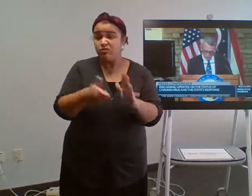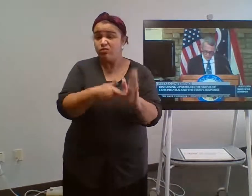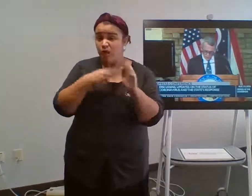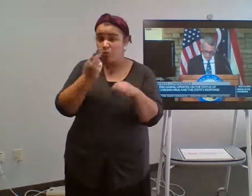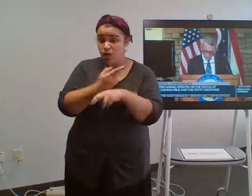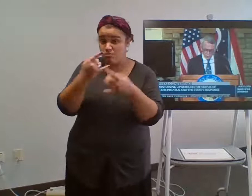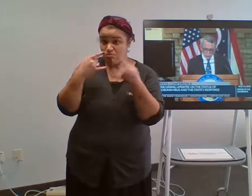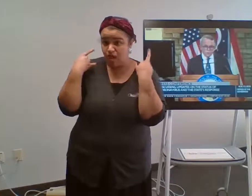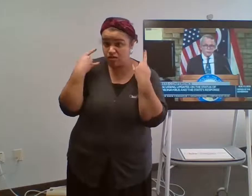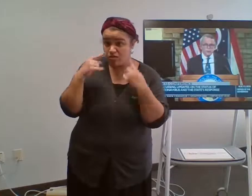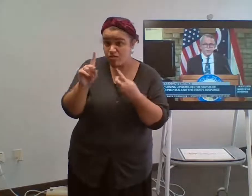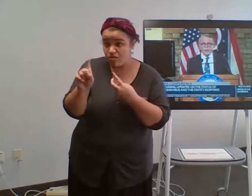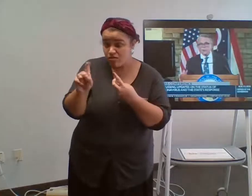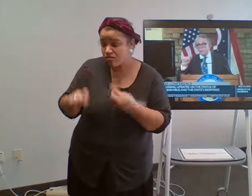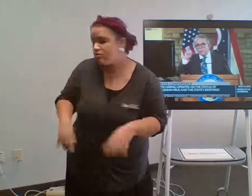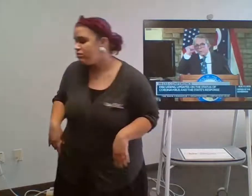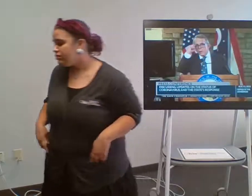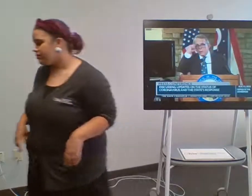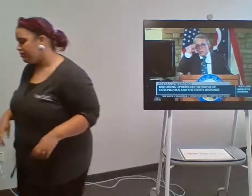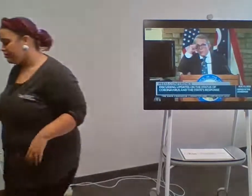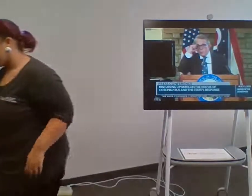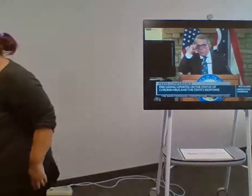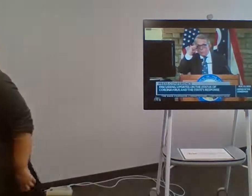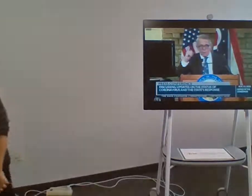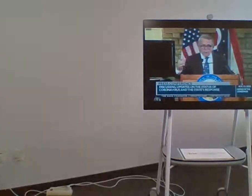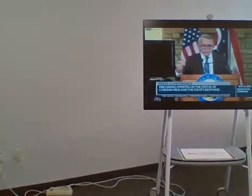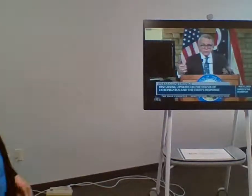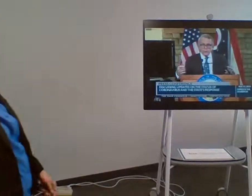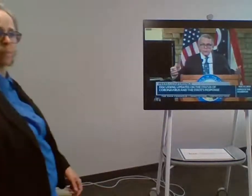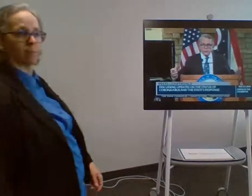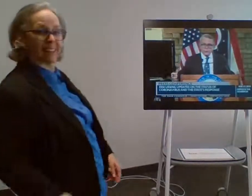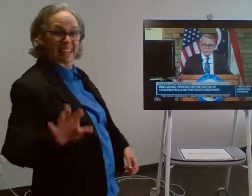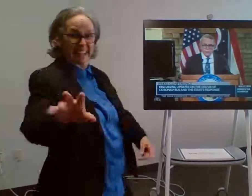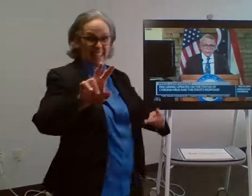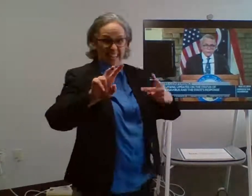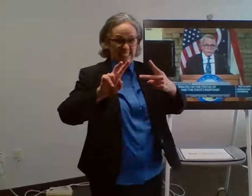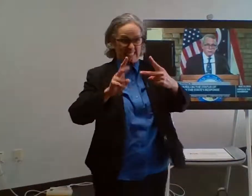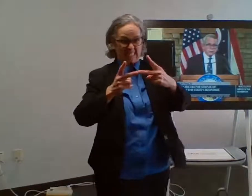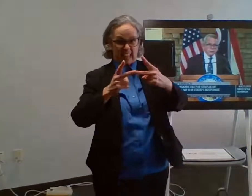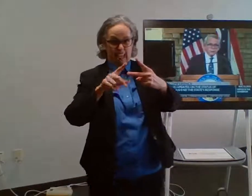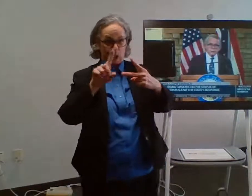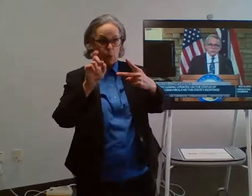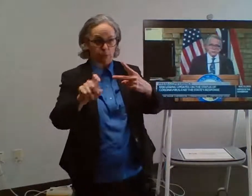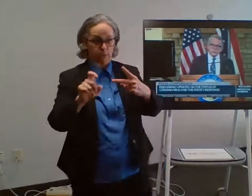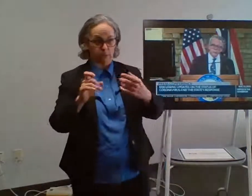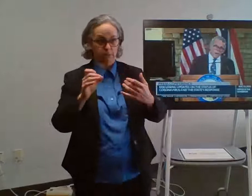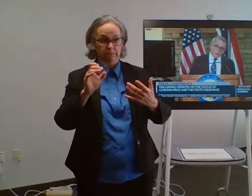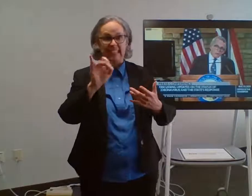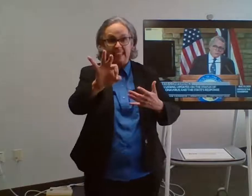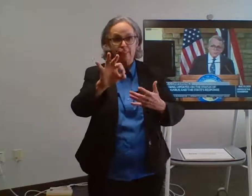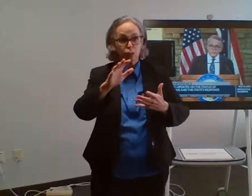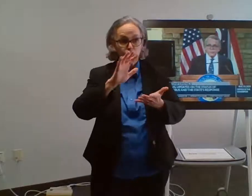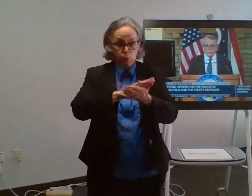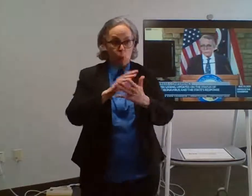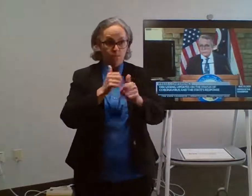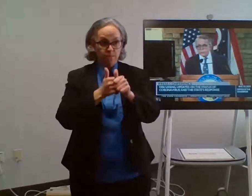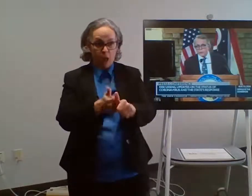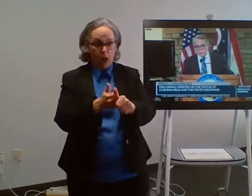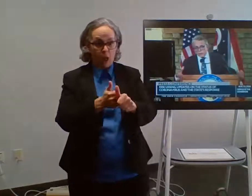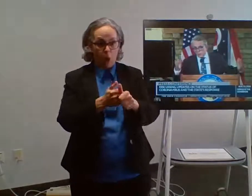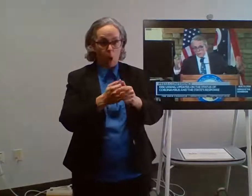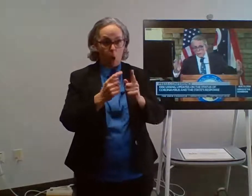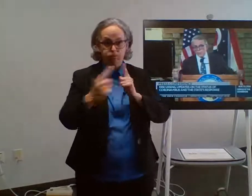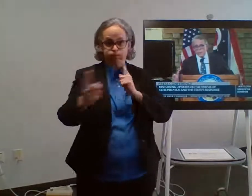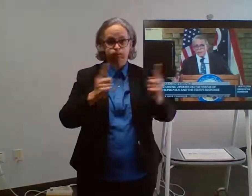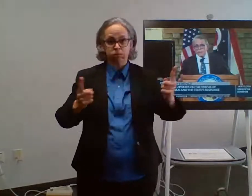The answer to the second one is yes. But obviously there's some exceptions. If your child is outside and social